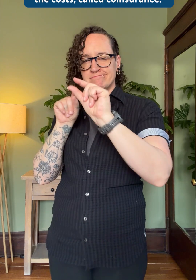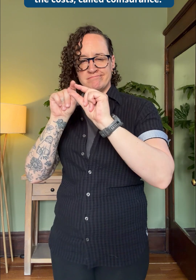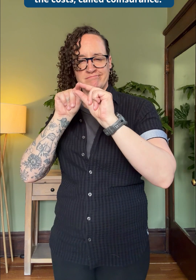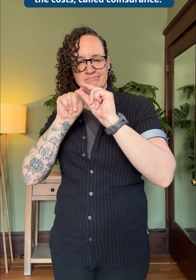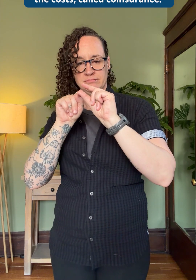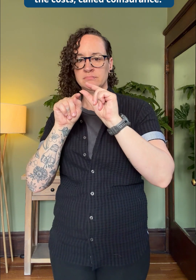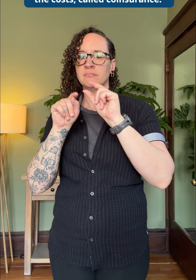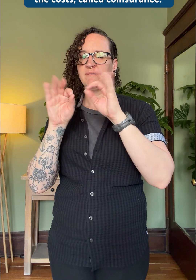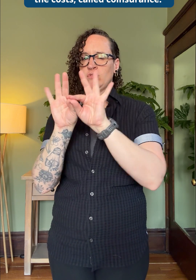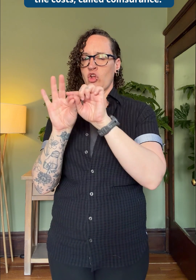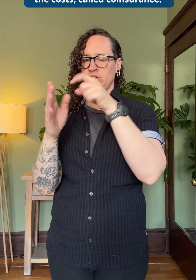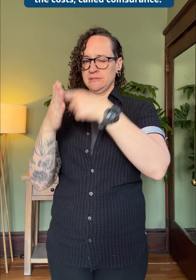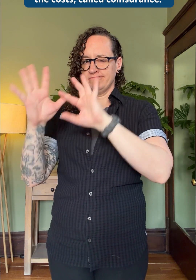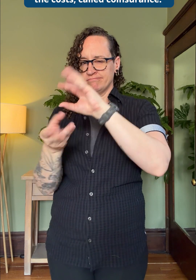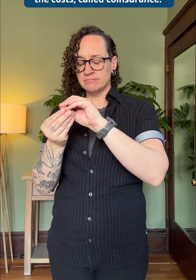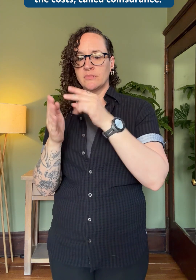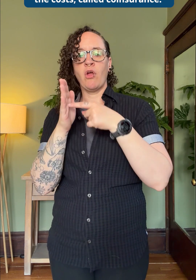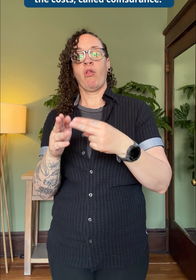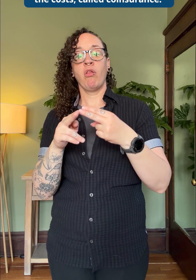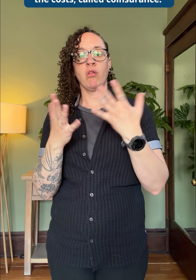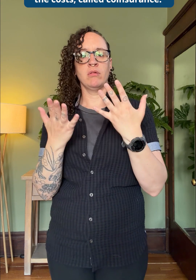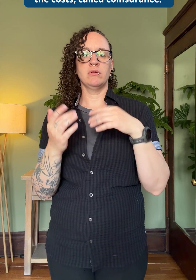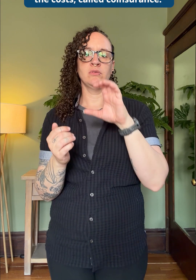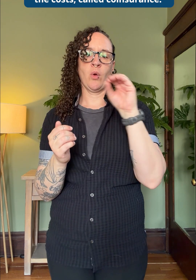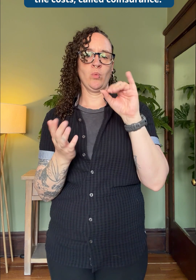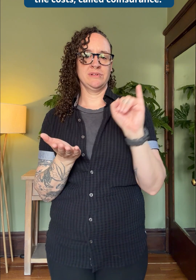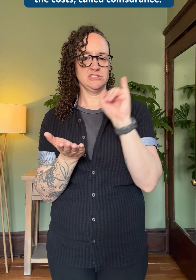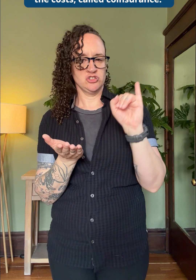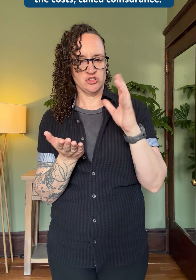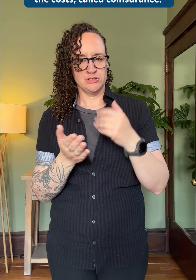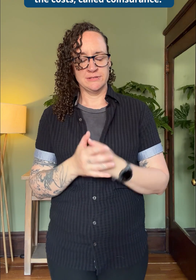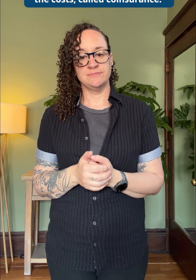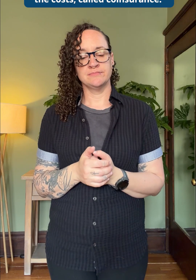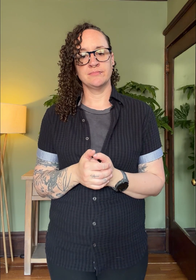will have to pay a portion of the cost called coinsurance.